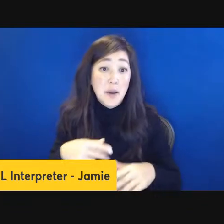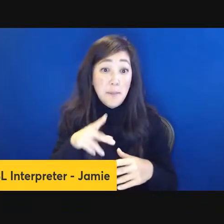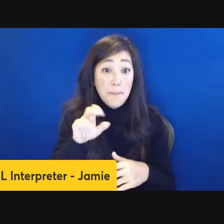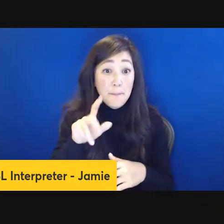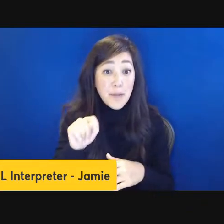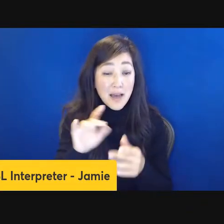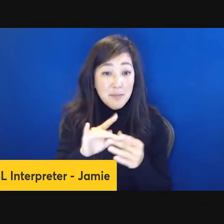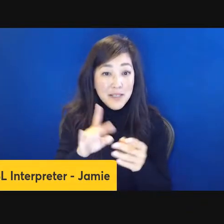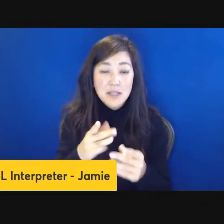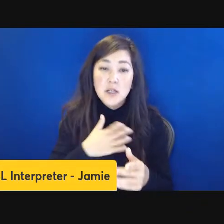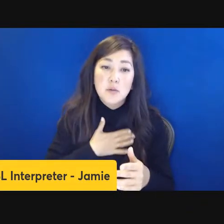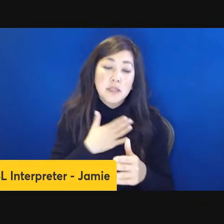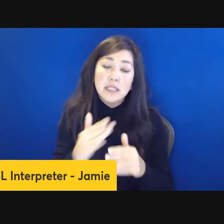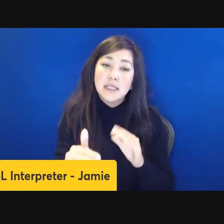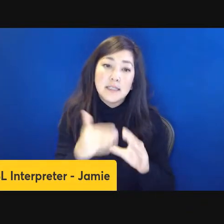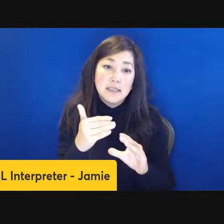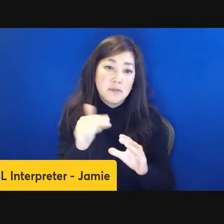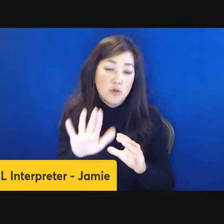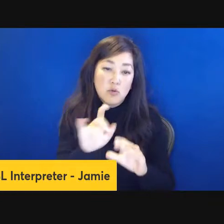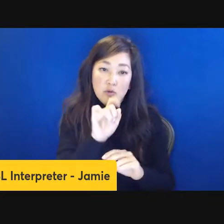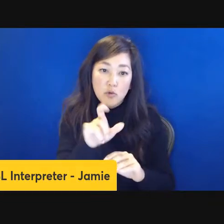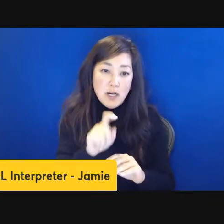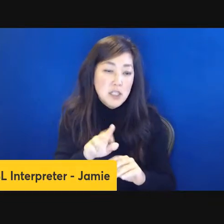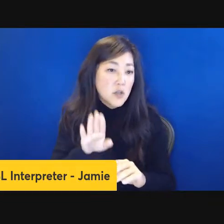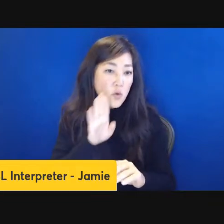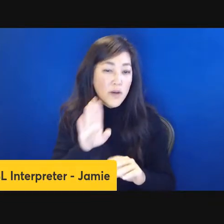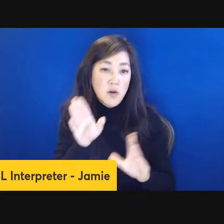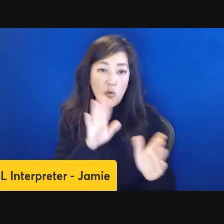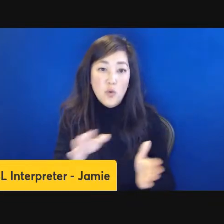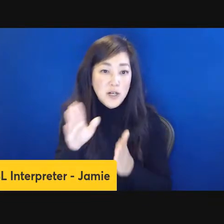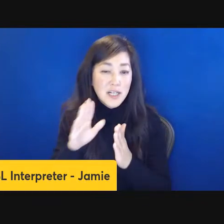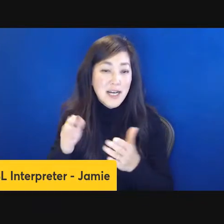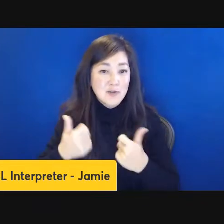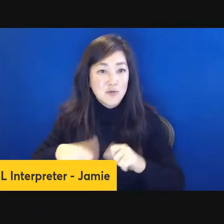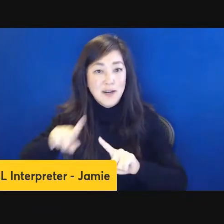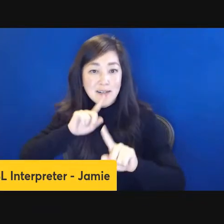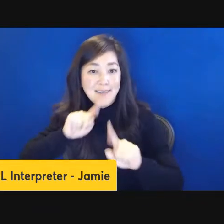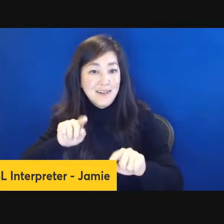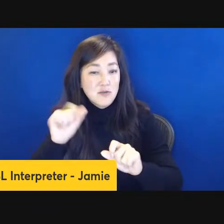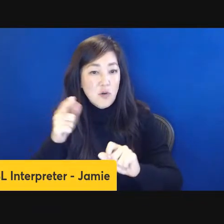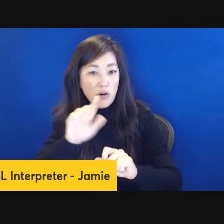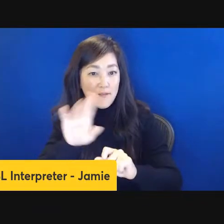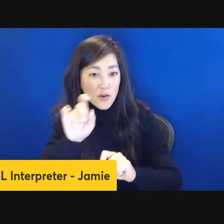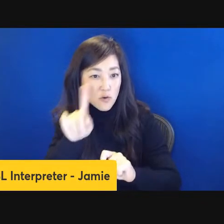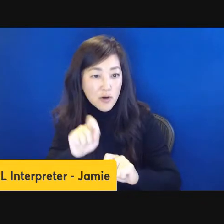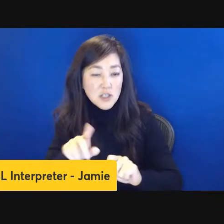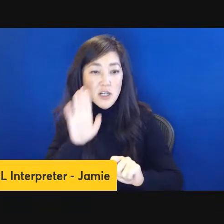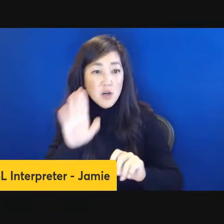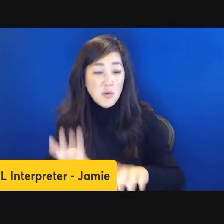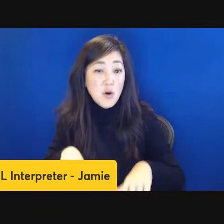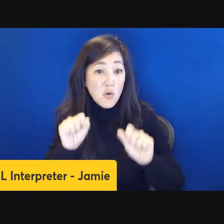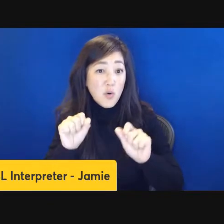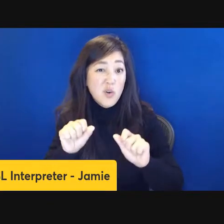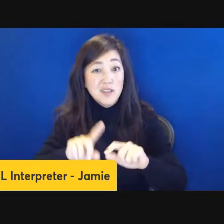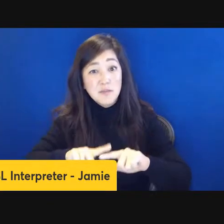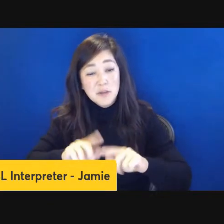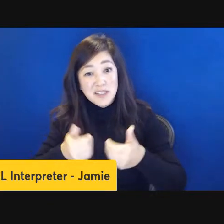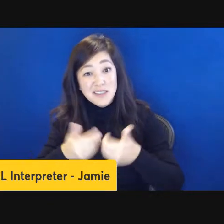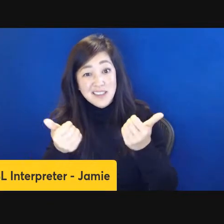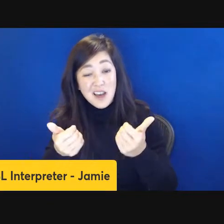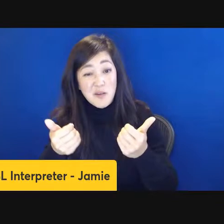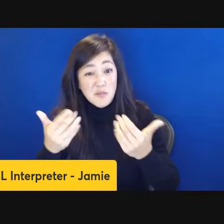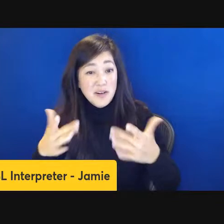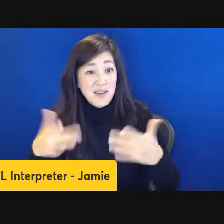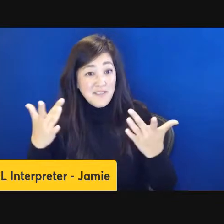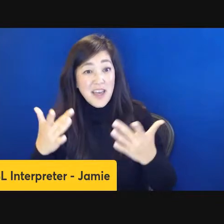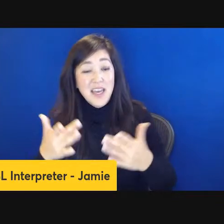us your questions and we will organize to get you answers and likely hold a separate session that's specifically for